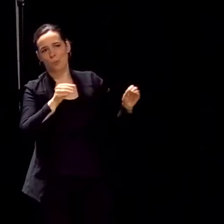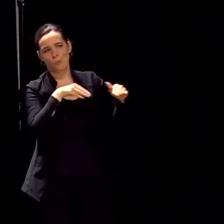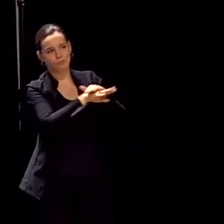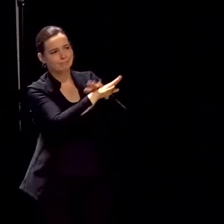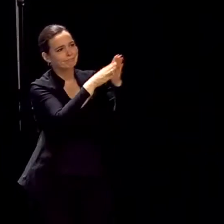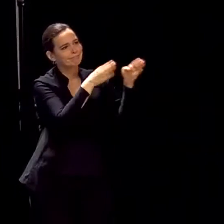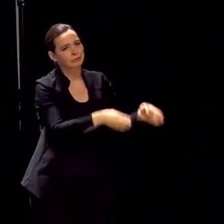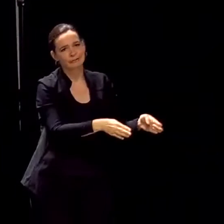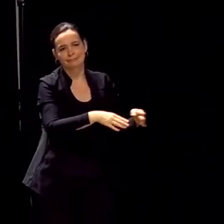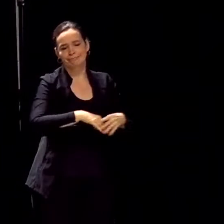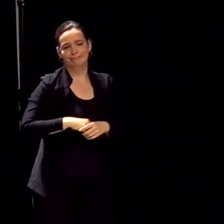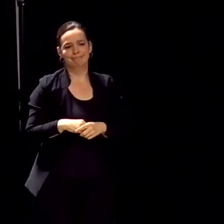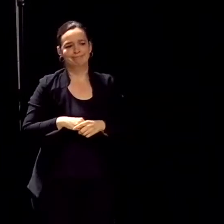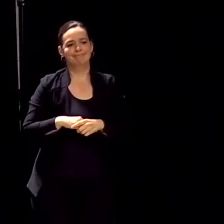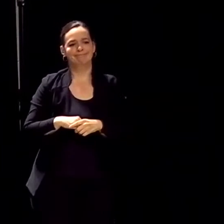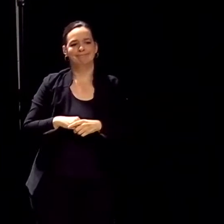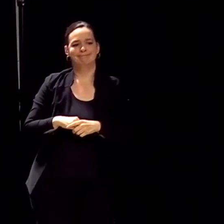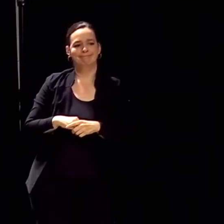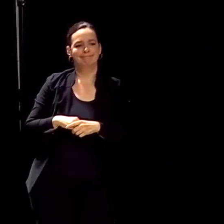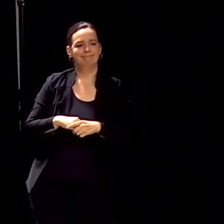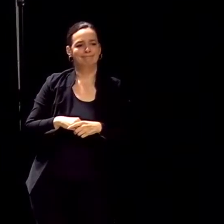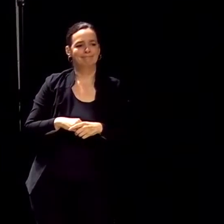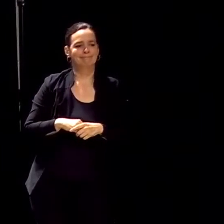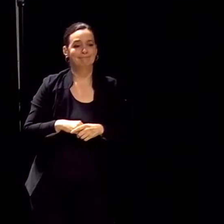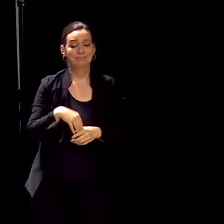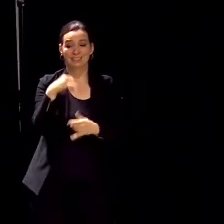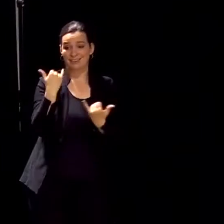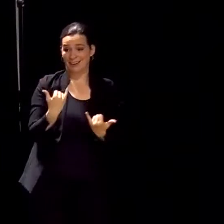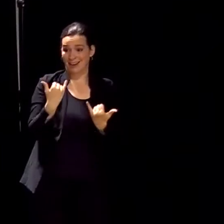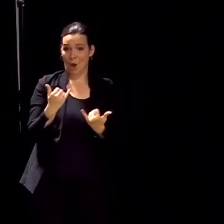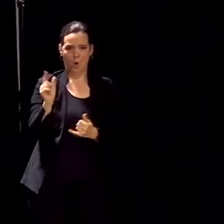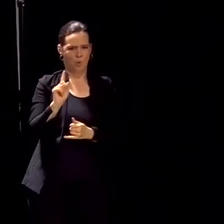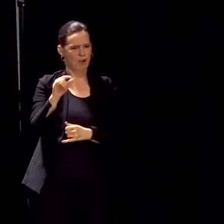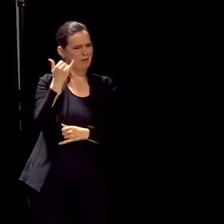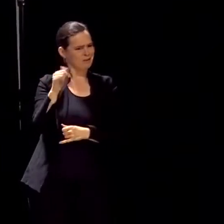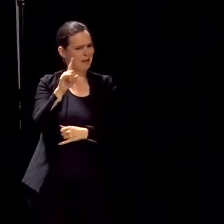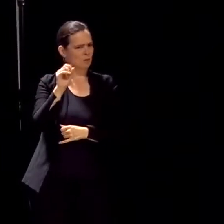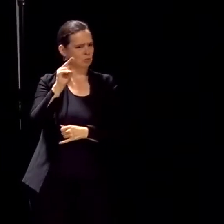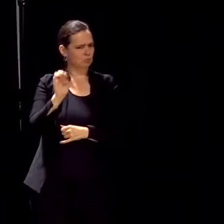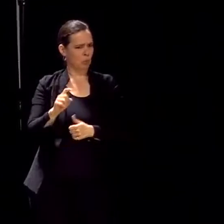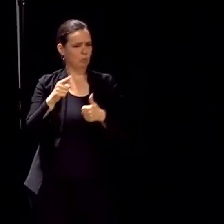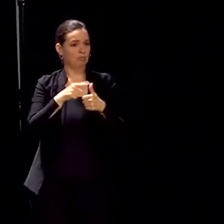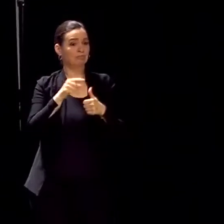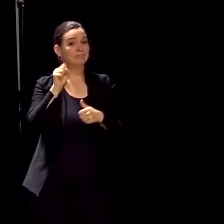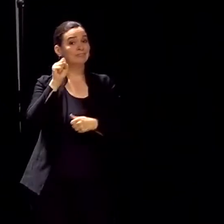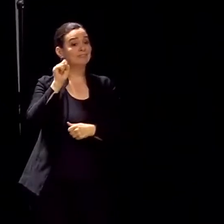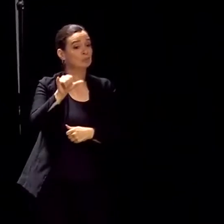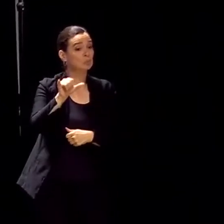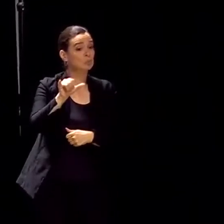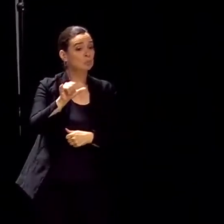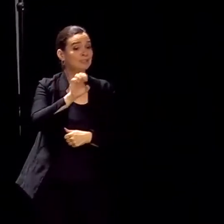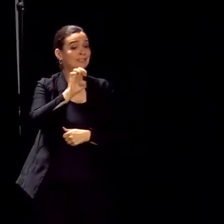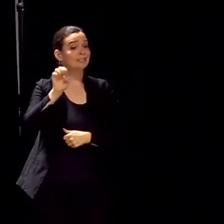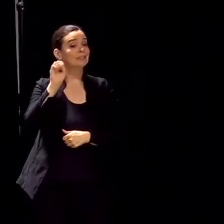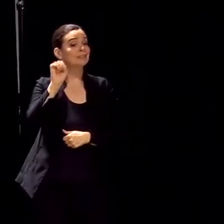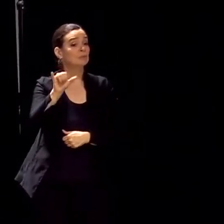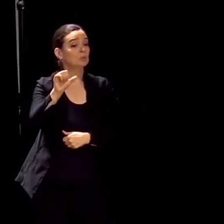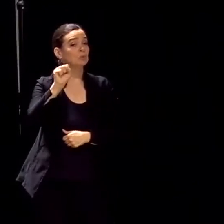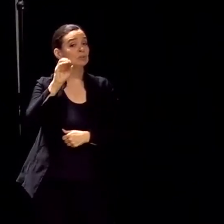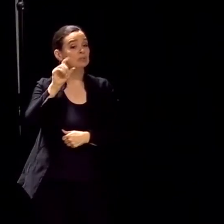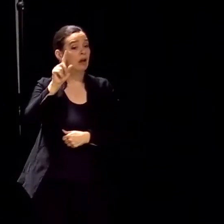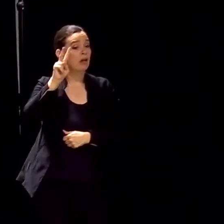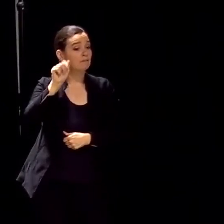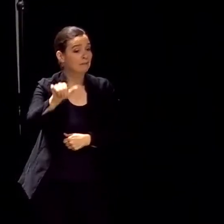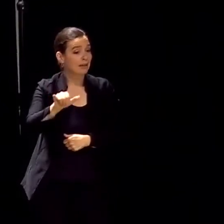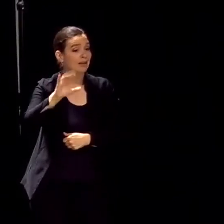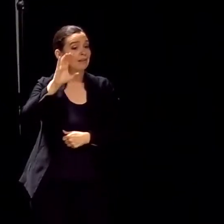Syracuse, the village of East Syracuse, the village of Solvay, the town of Clay, the town of Lysander, and the town of